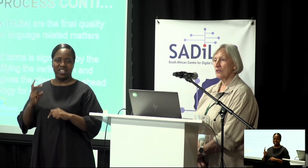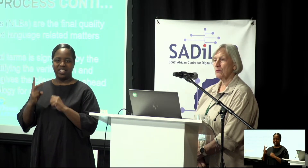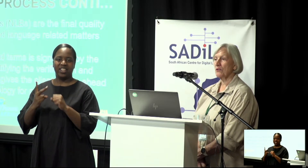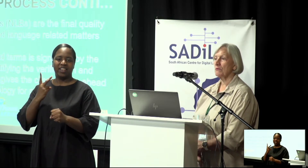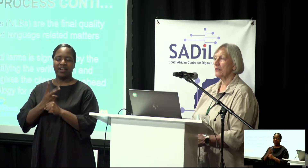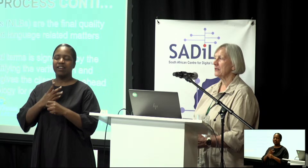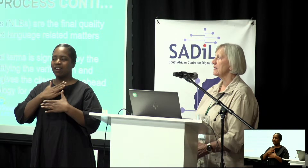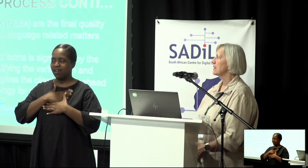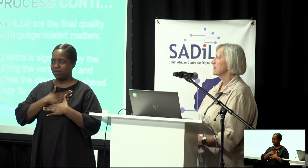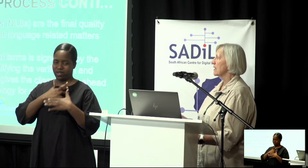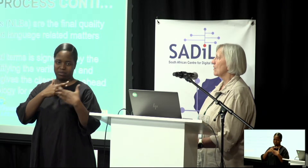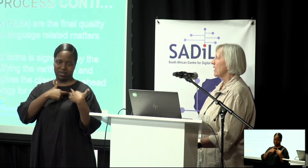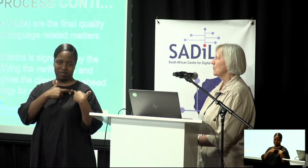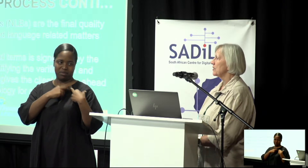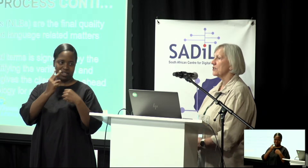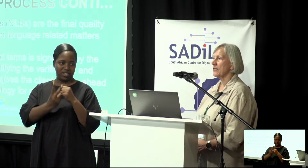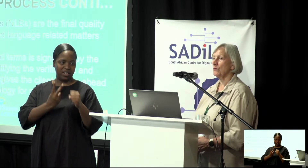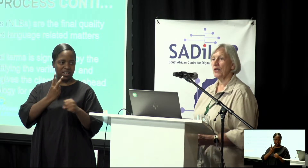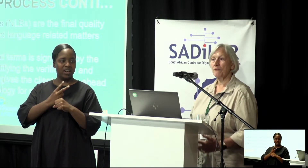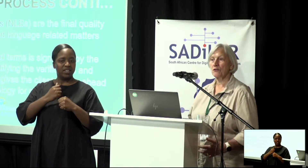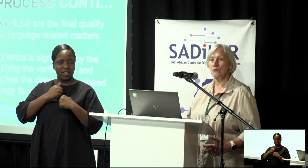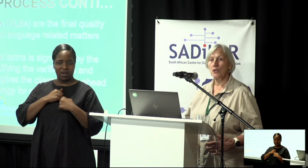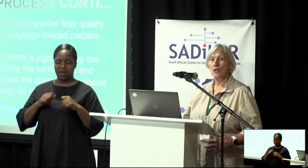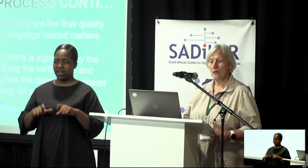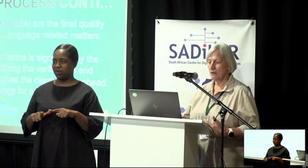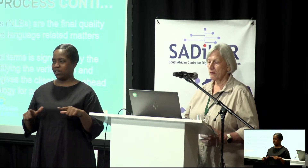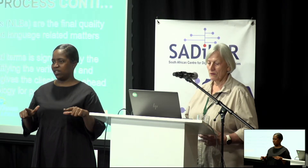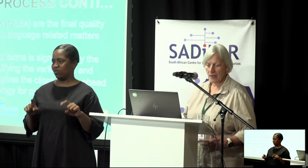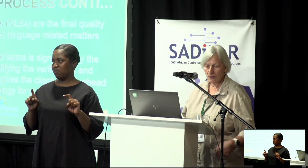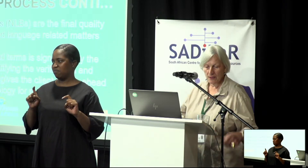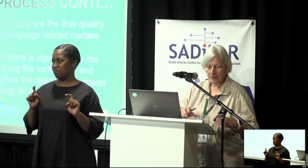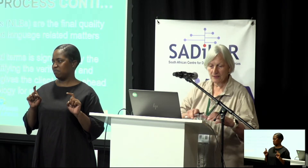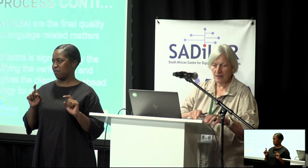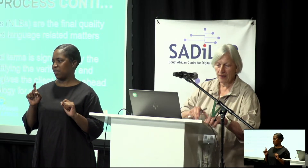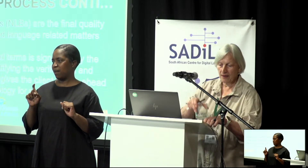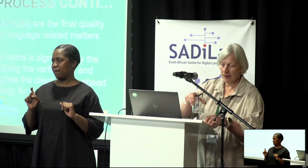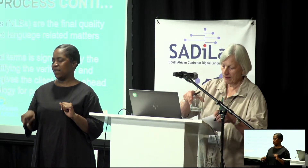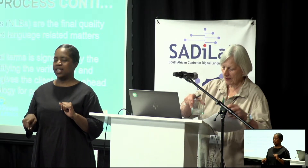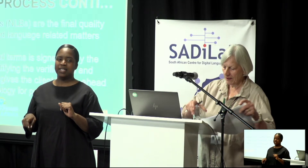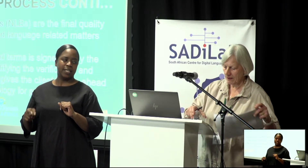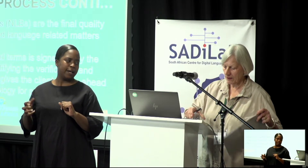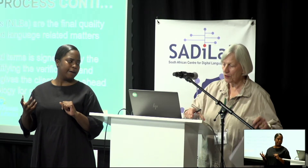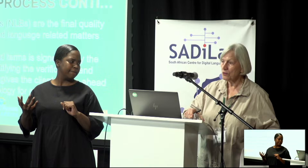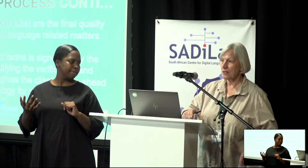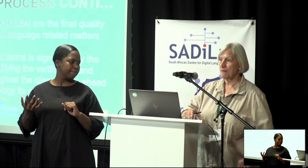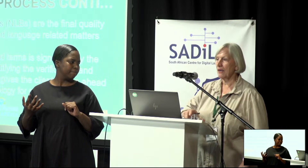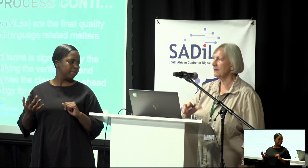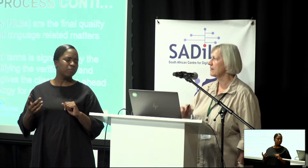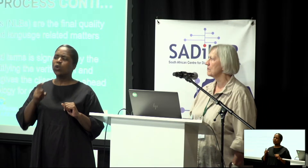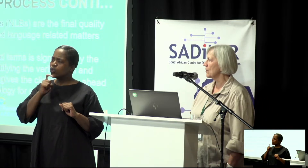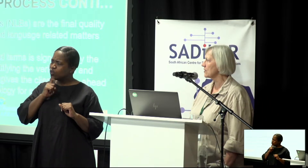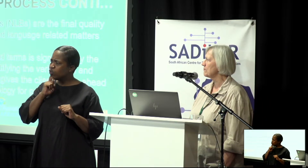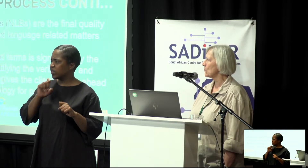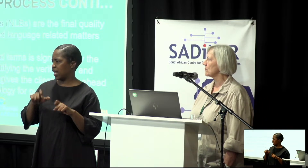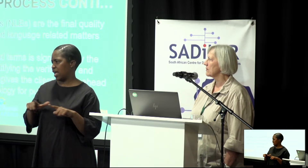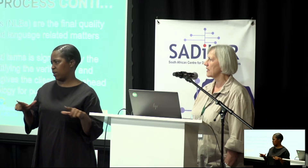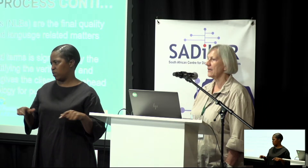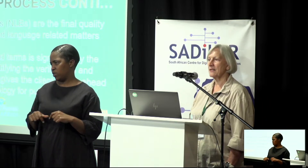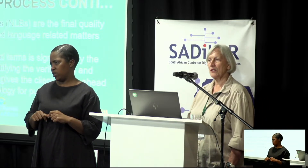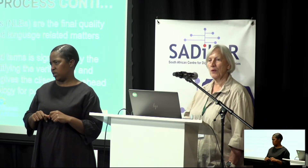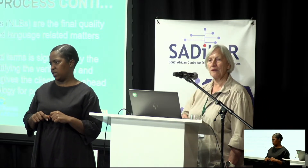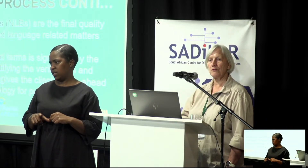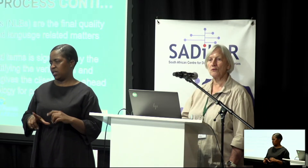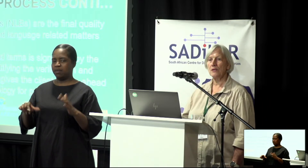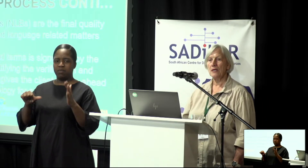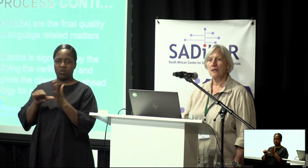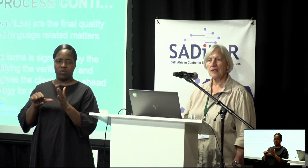it's our responsibility and it's our languages, and we have to, I think, use them. I think the most important thing